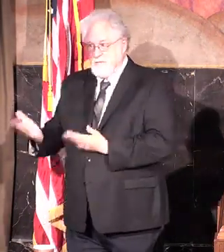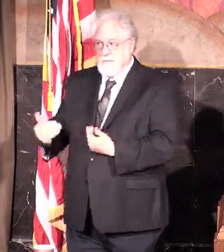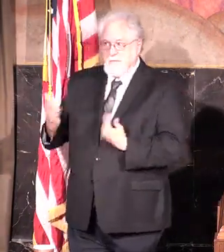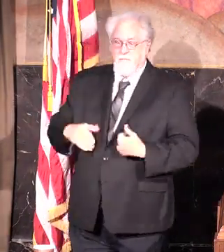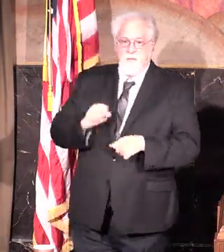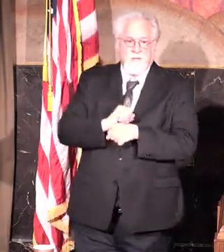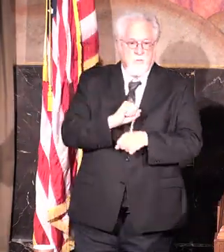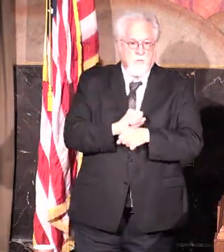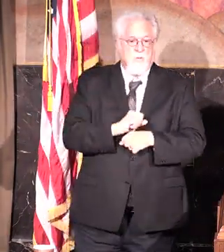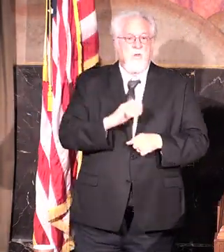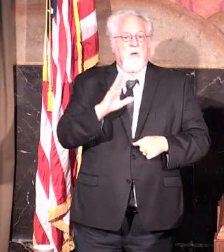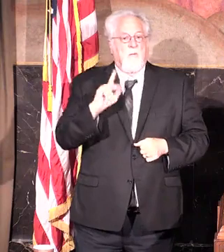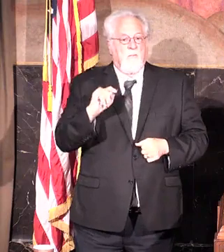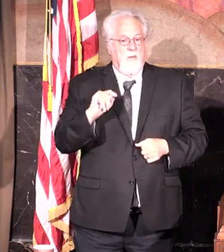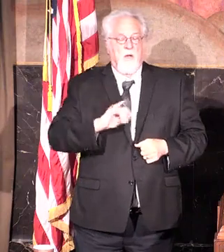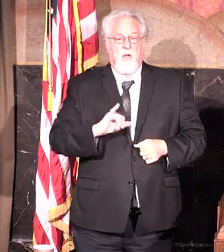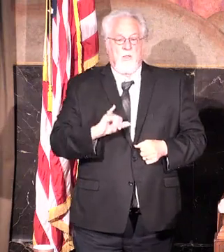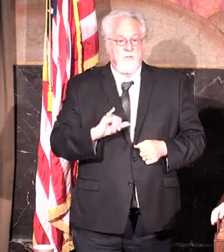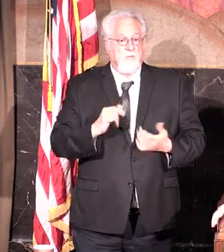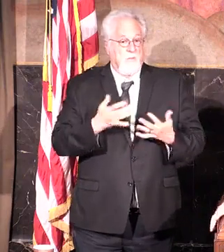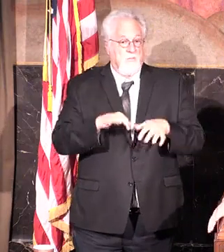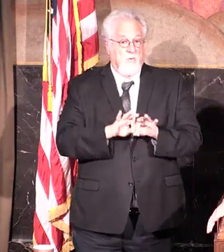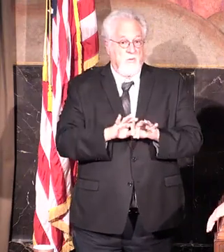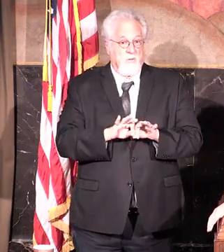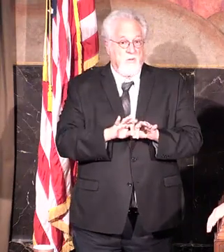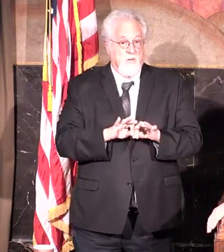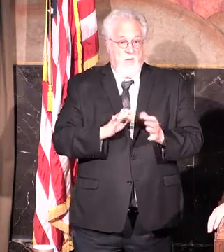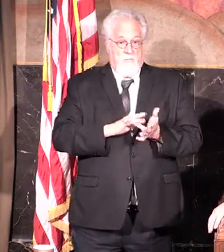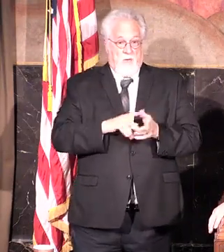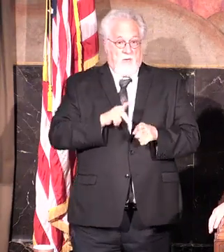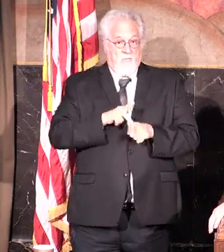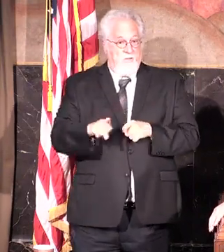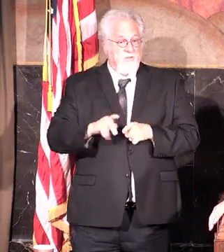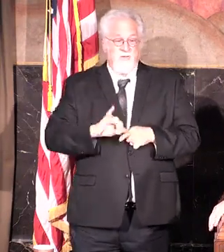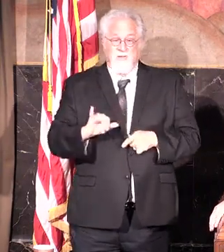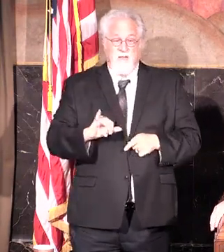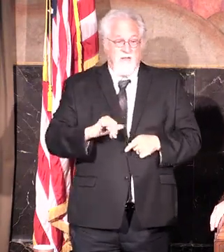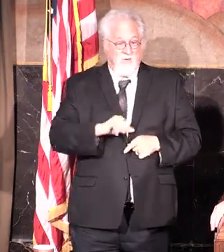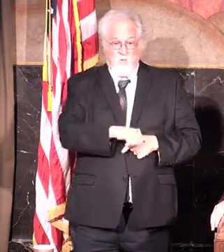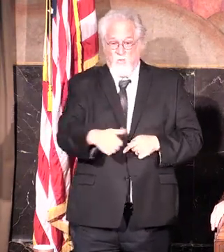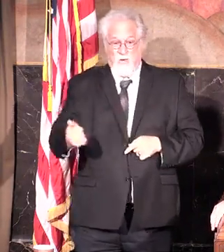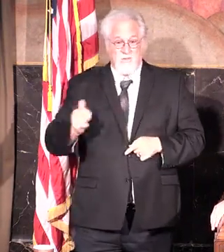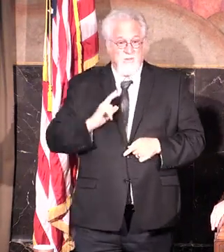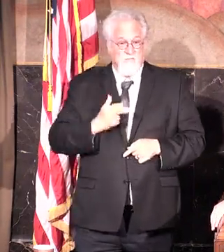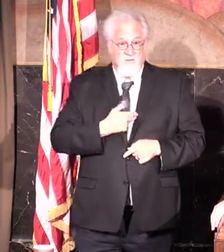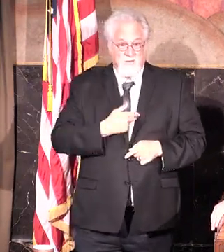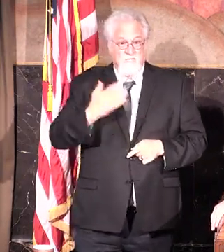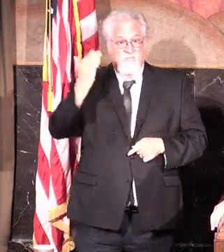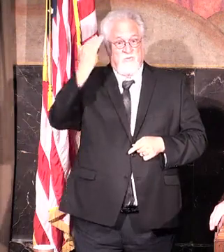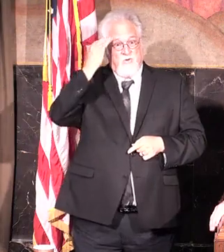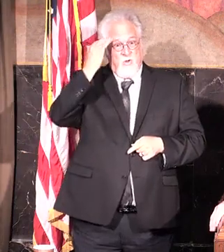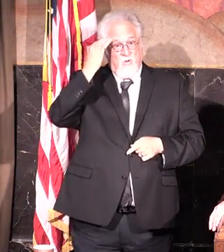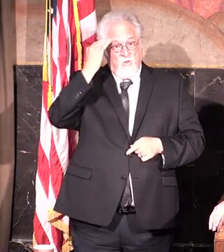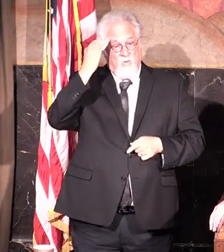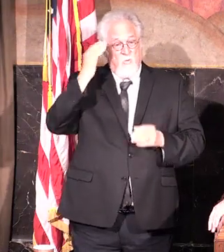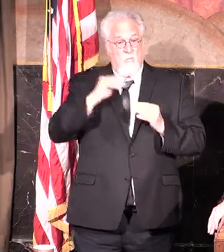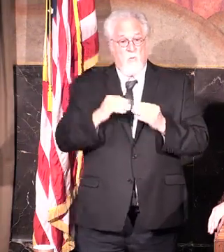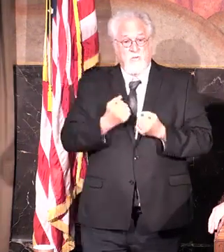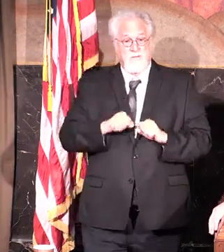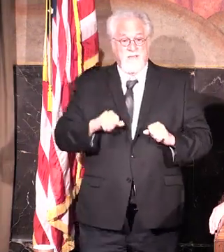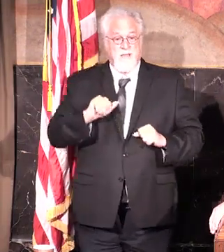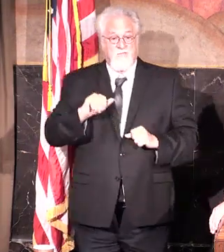work. But it's also very important that medical professionals, just like the rest of us, realize that you are safer at home than you